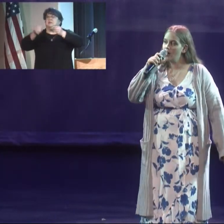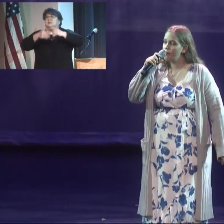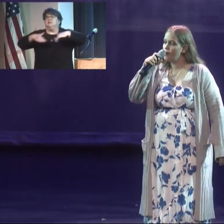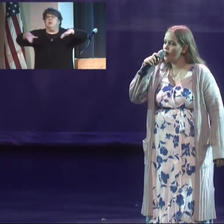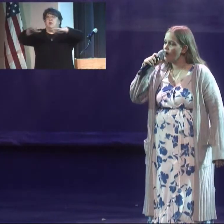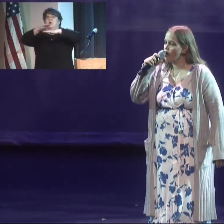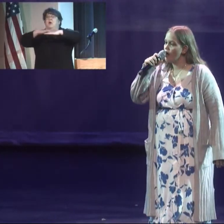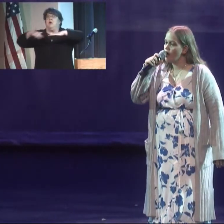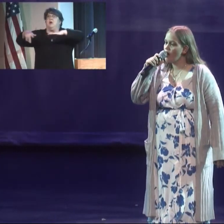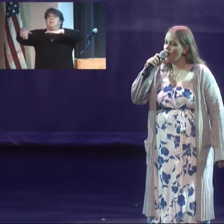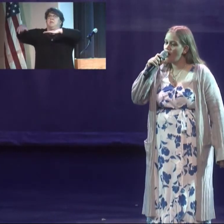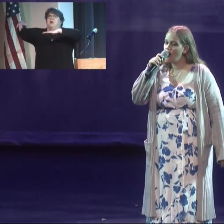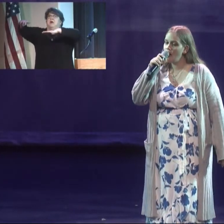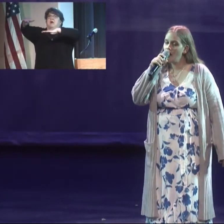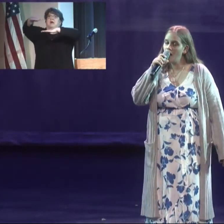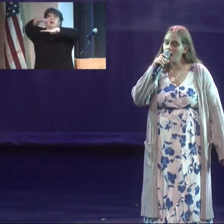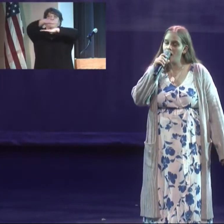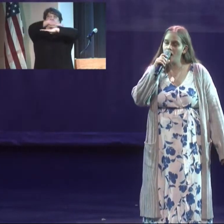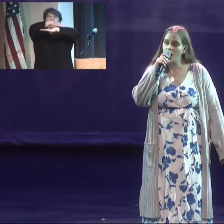up